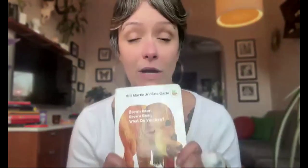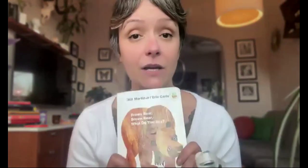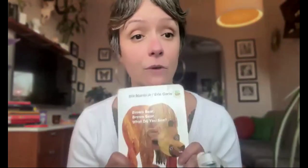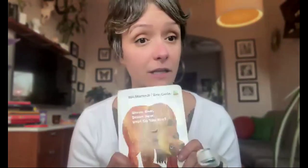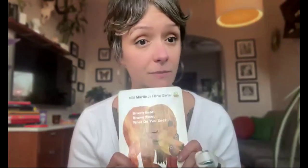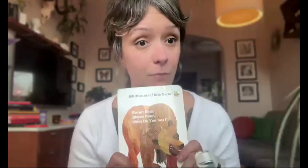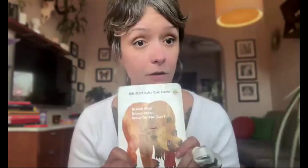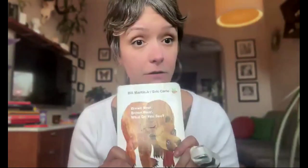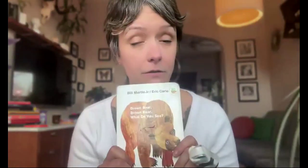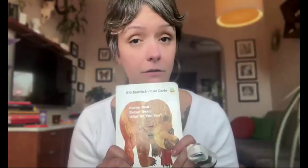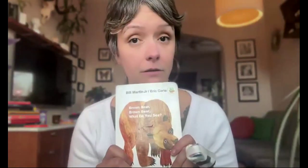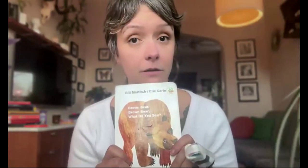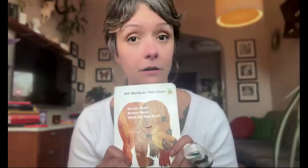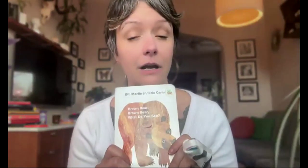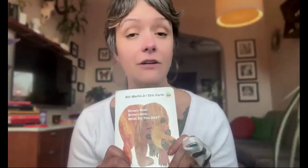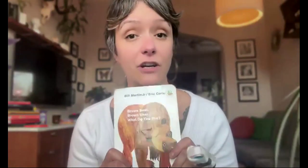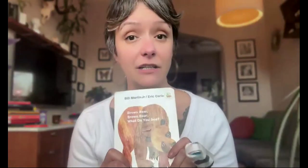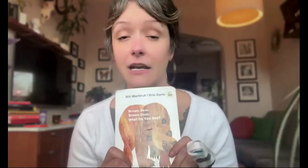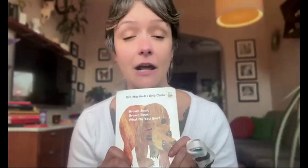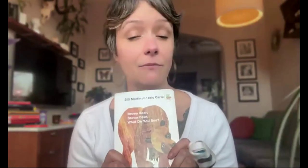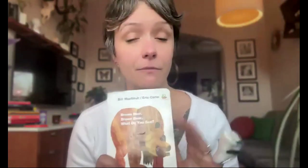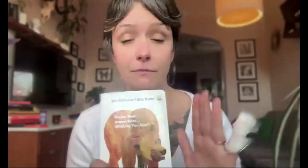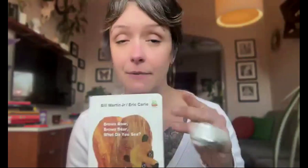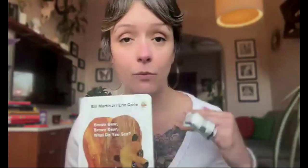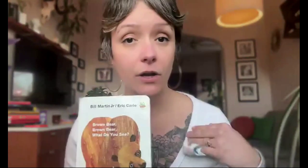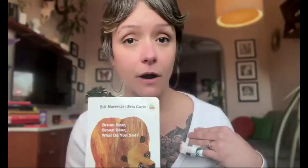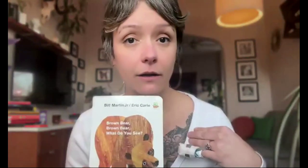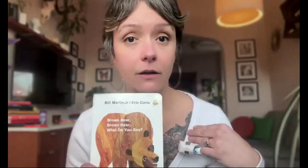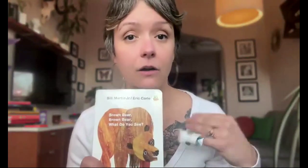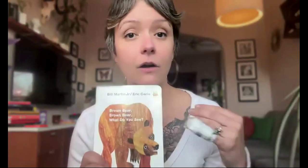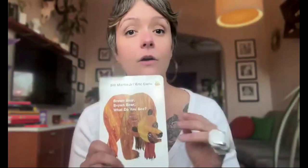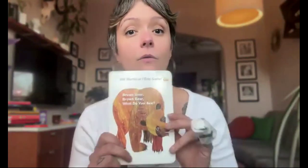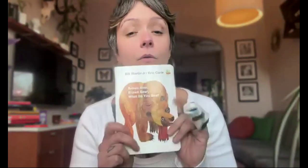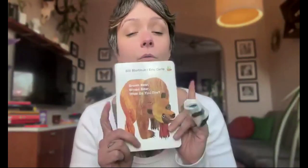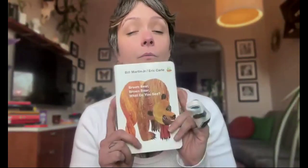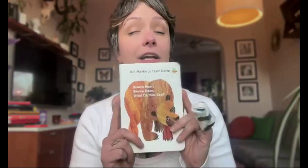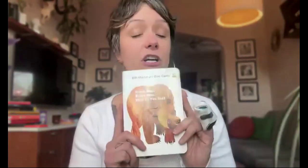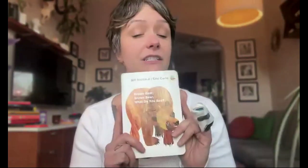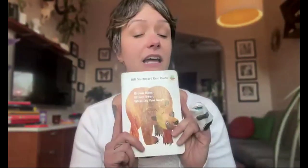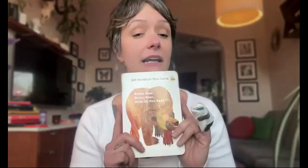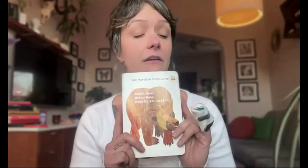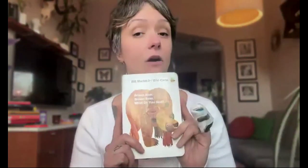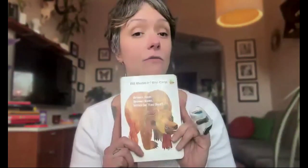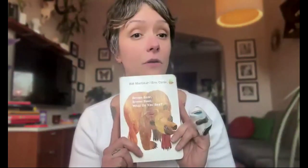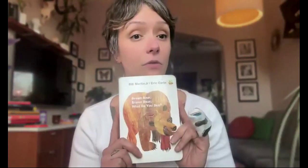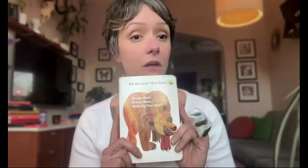we can read this book, and you're going to and meet me where you are by just signing a few